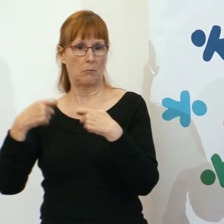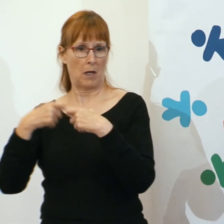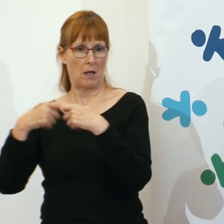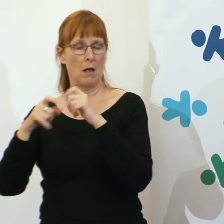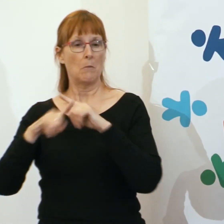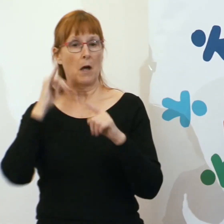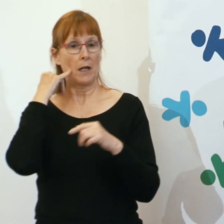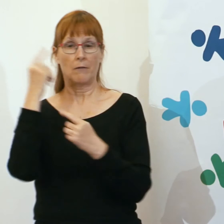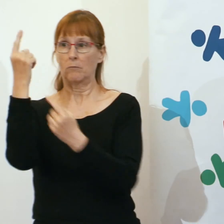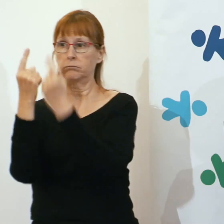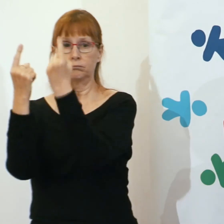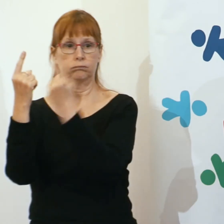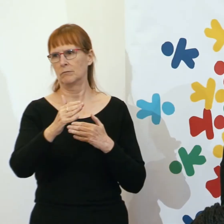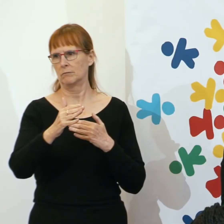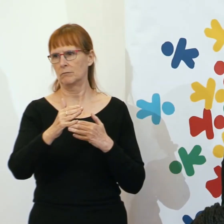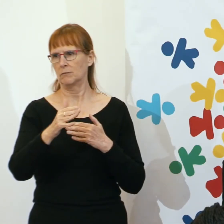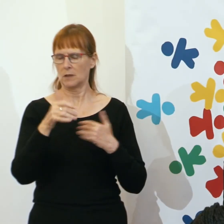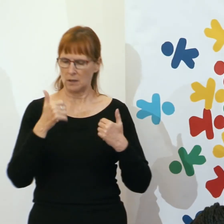connecting others.